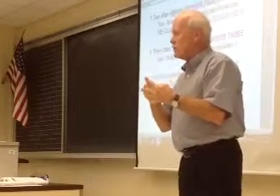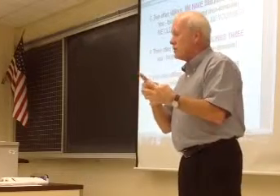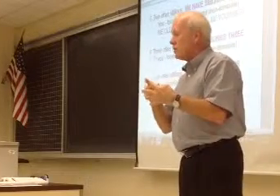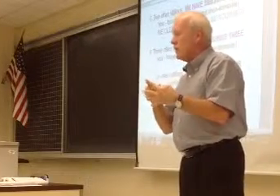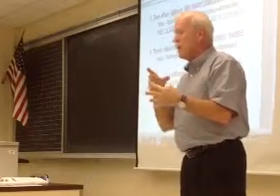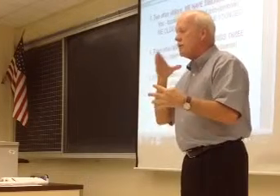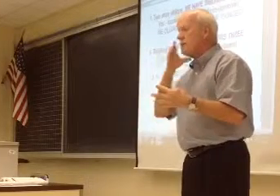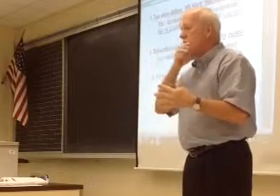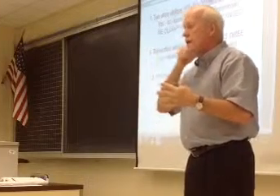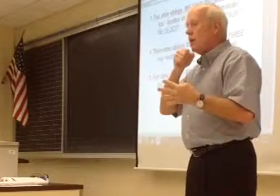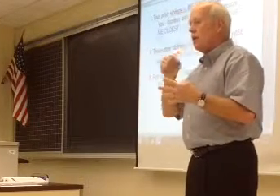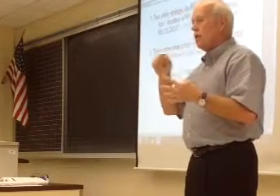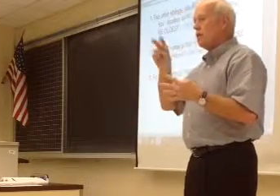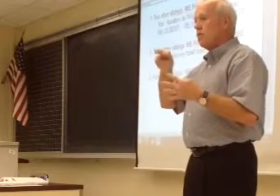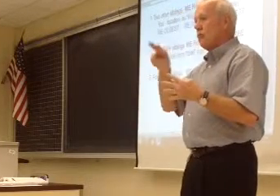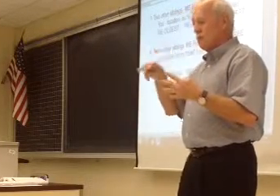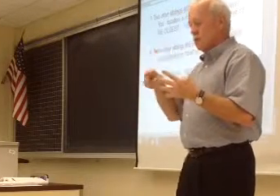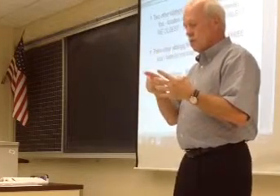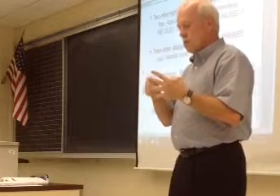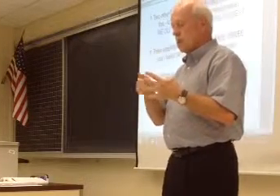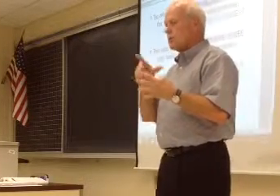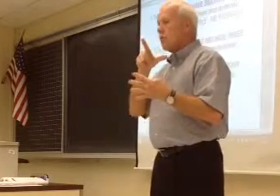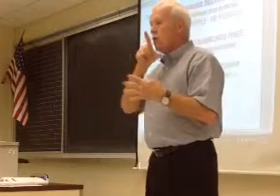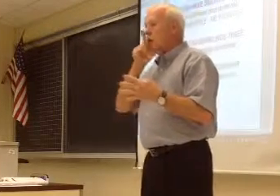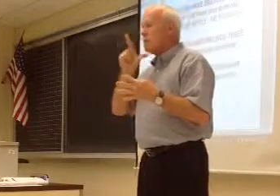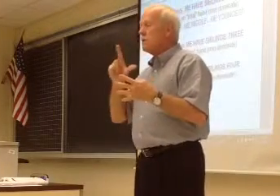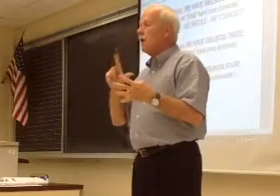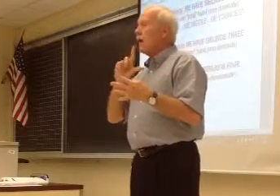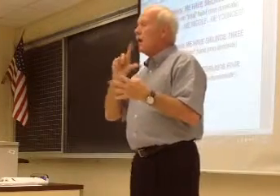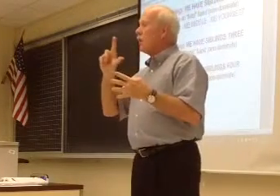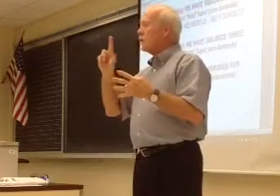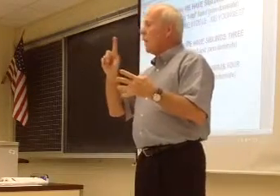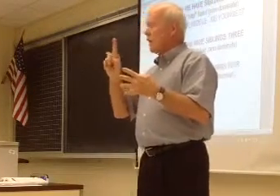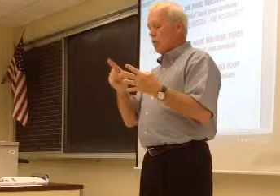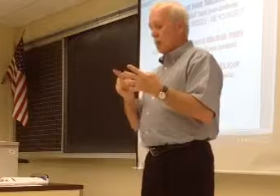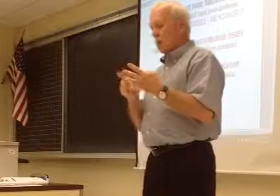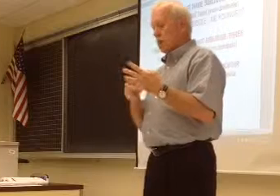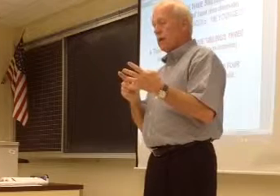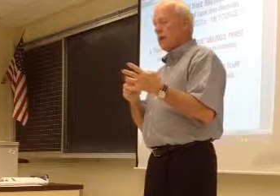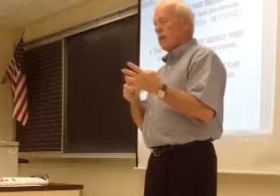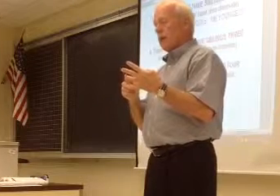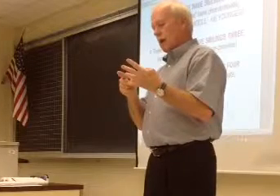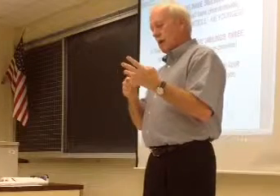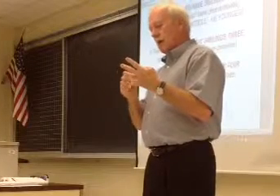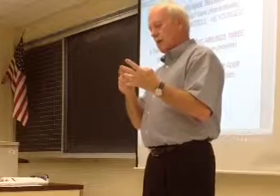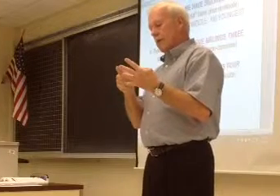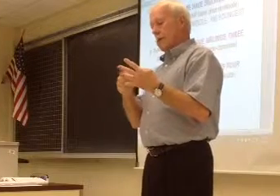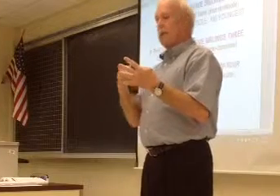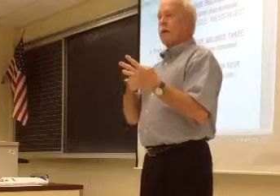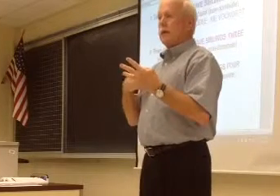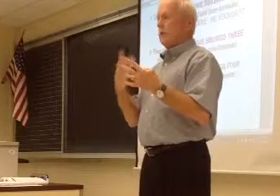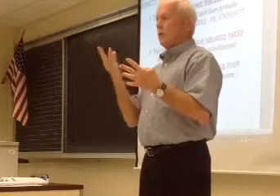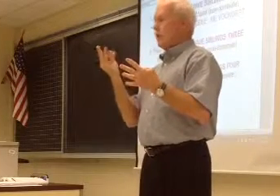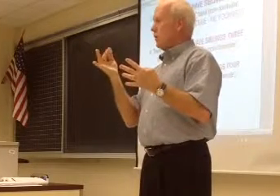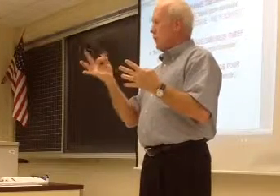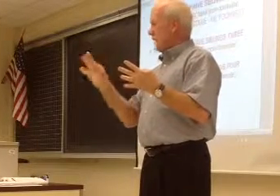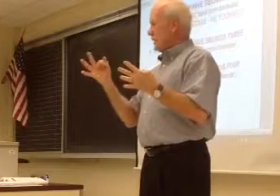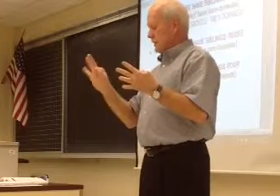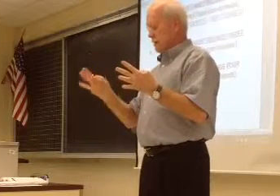This one's, 22, this one's 21. Me,